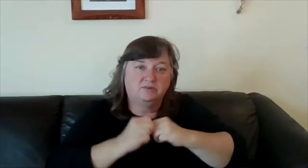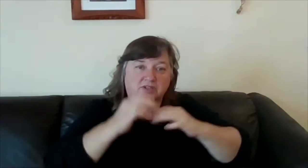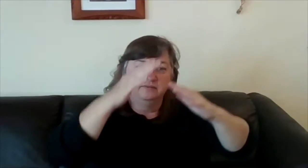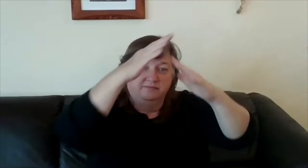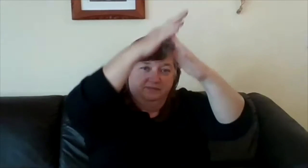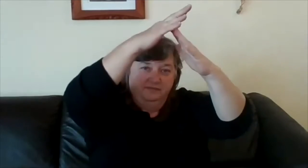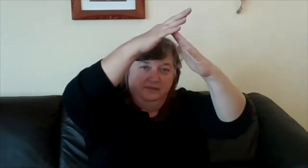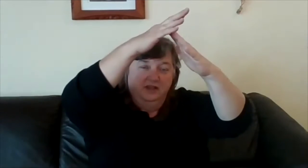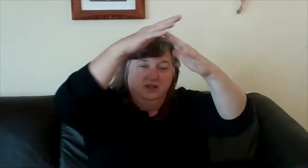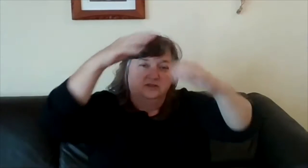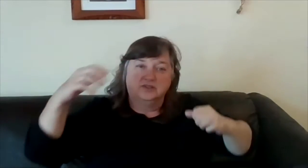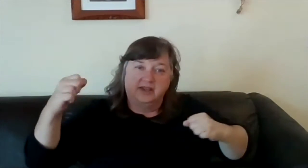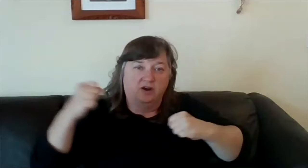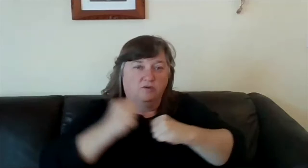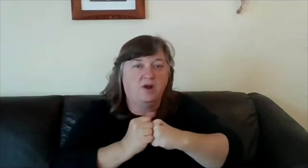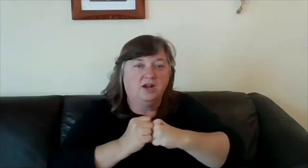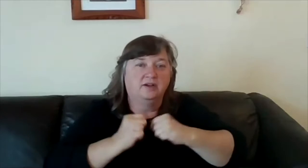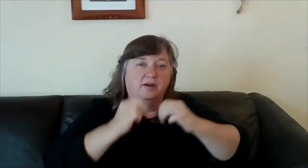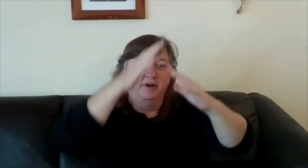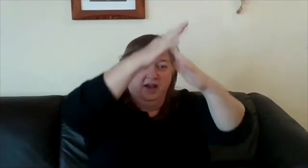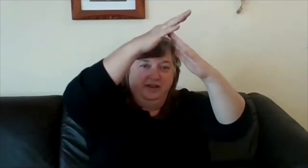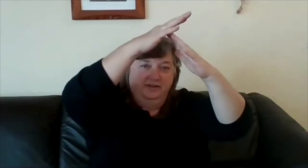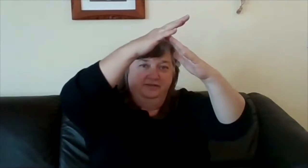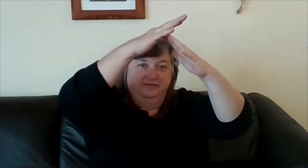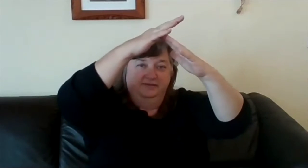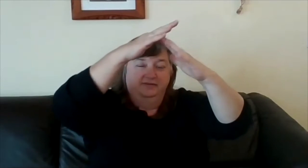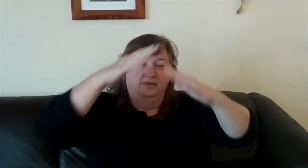Mountain. So it's like a rock up high.